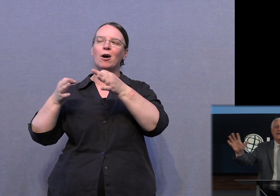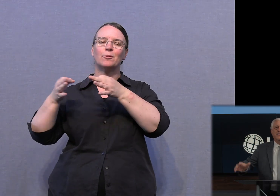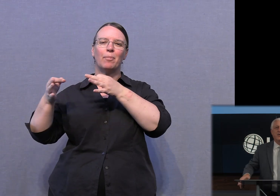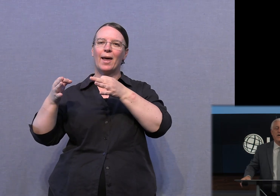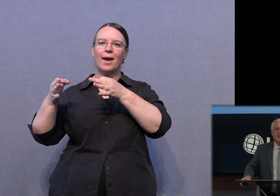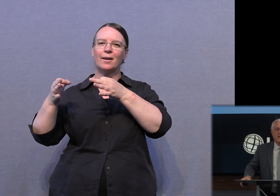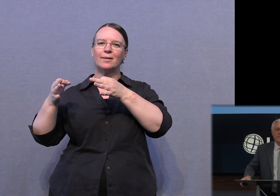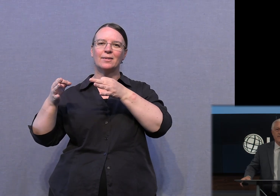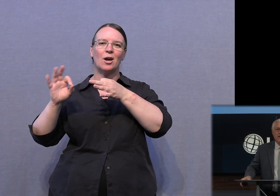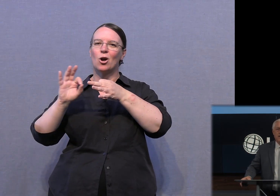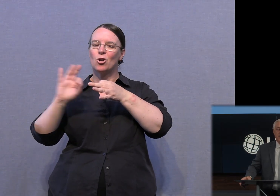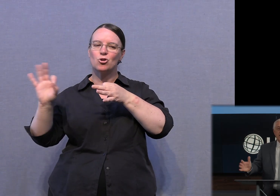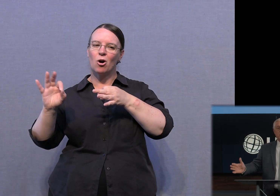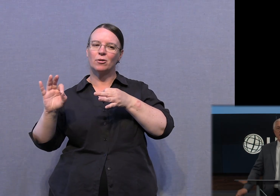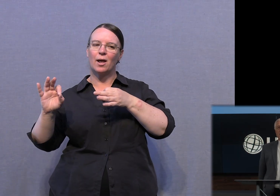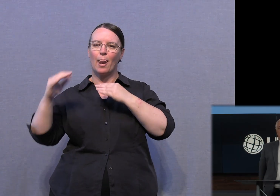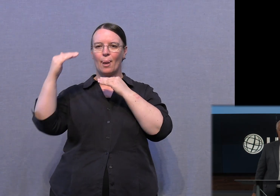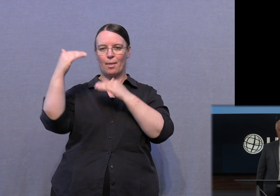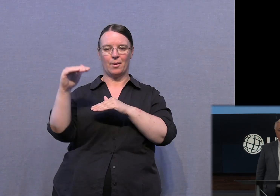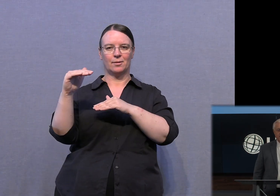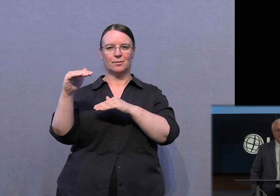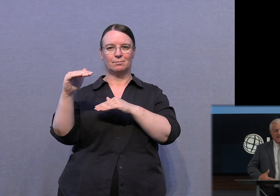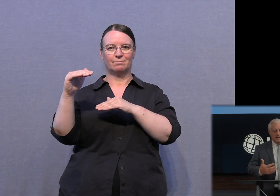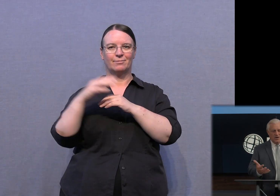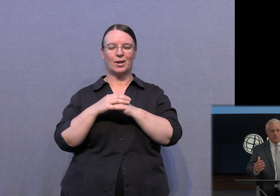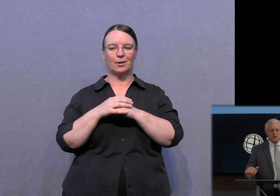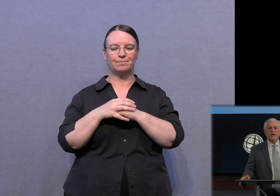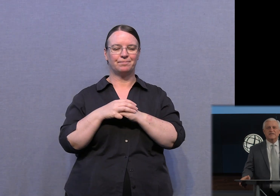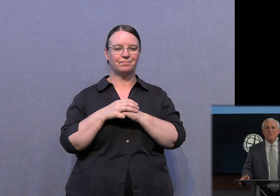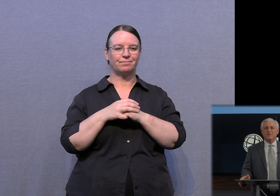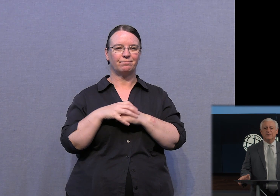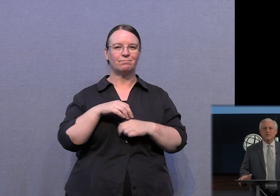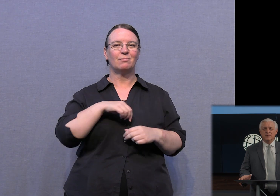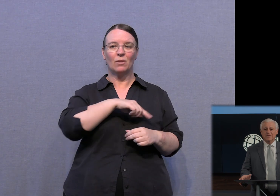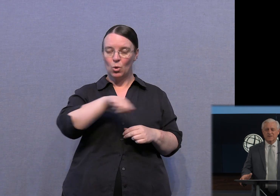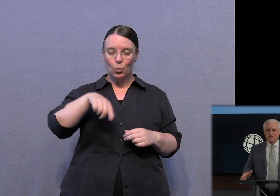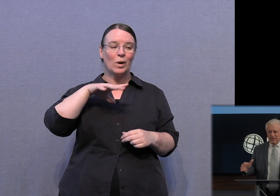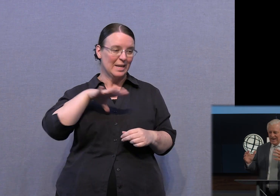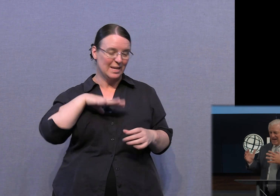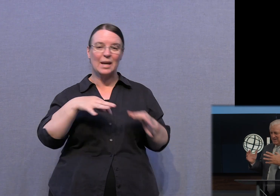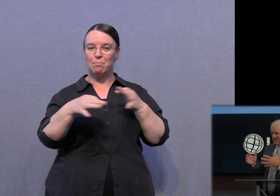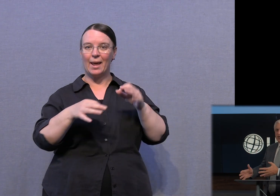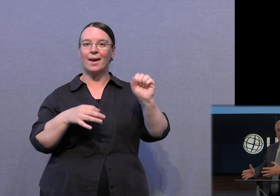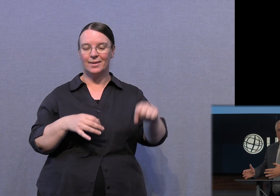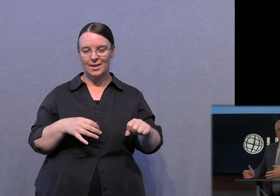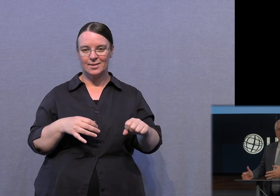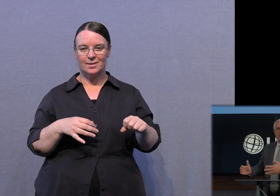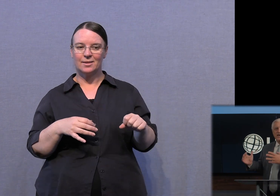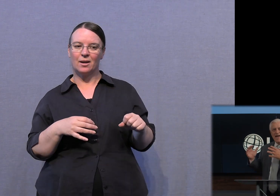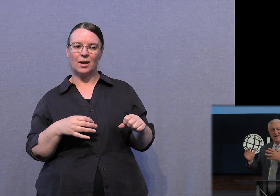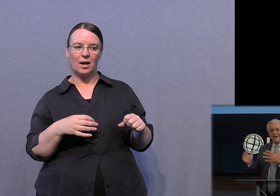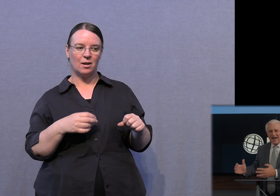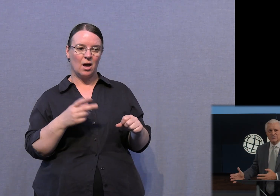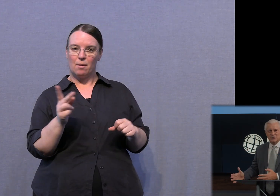beyond anything we can do. Yes, we need to plan. In those two examples, we had a church,